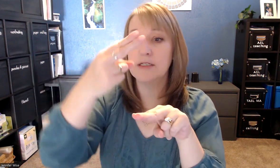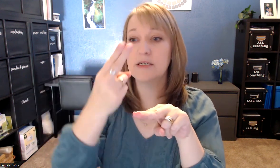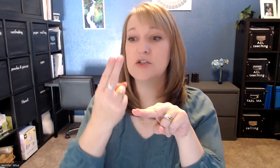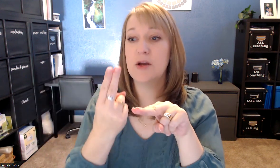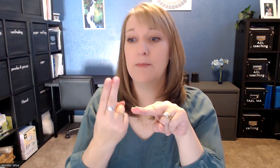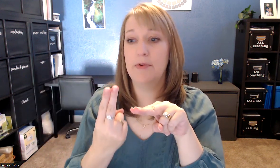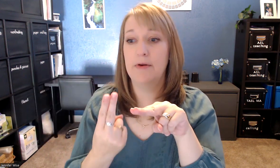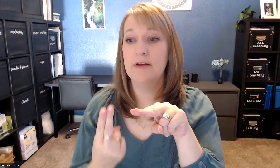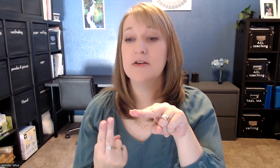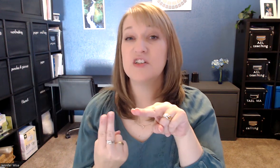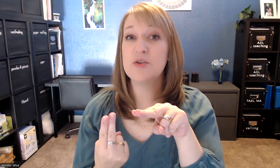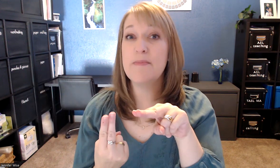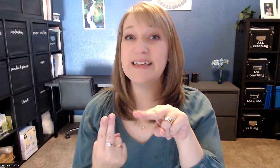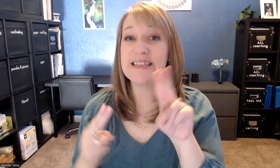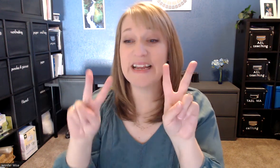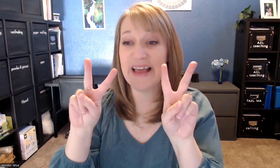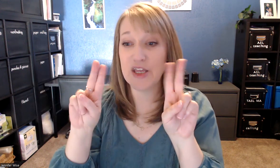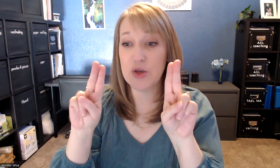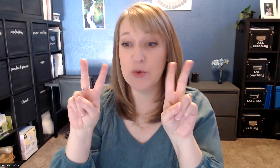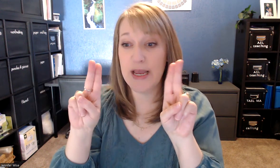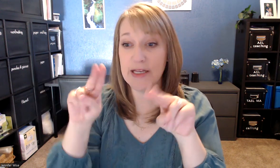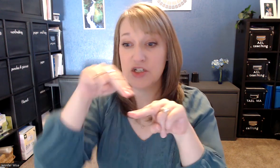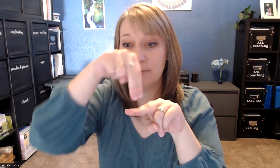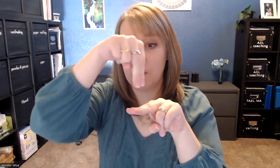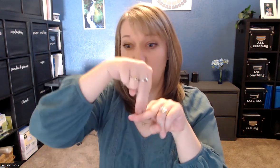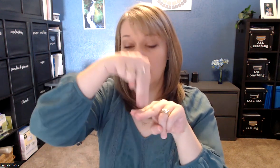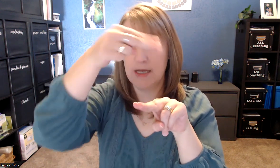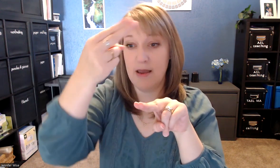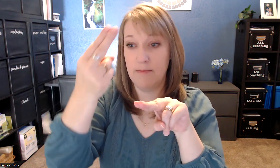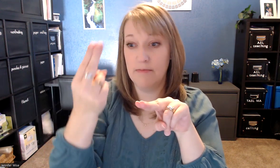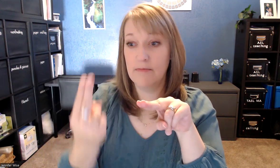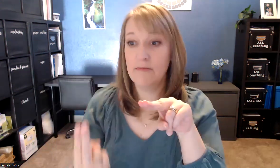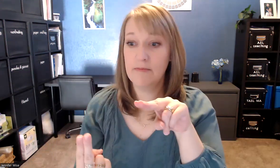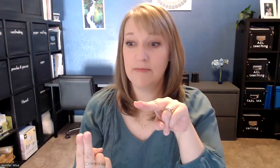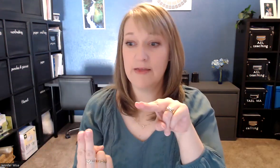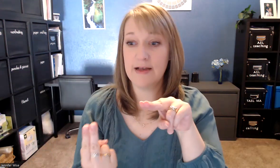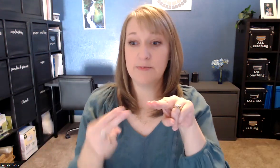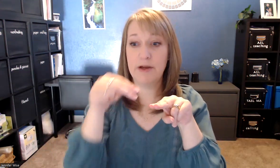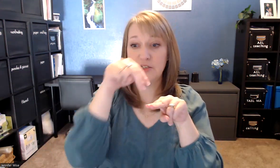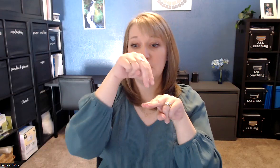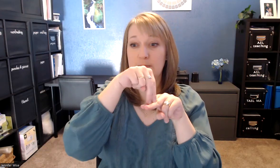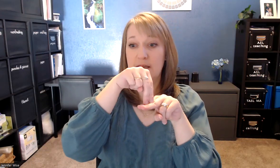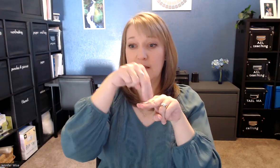to jump. So you maintain that U hand shape the whole time, and that's bungee jumping.